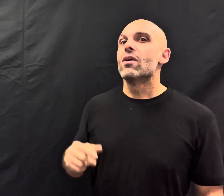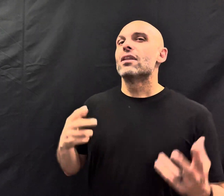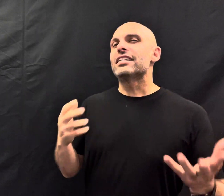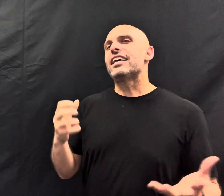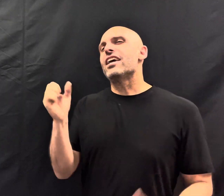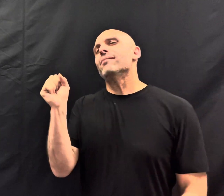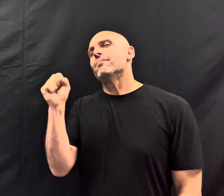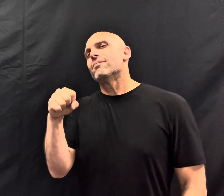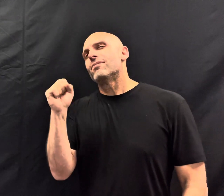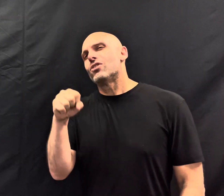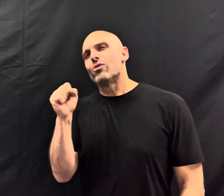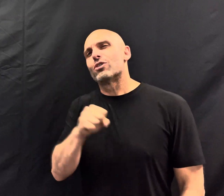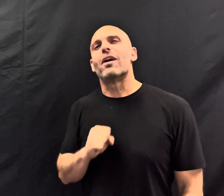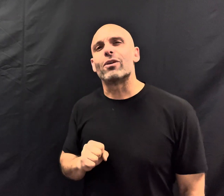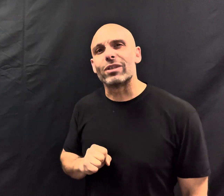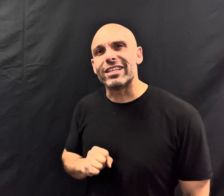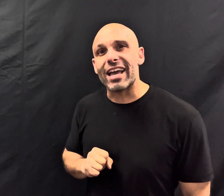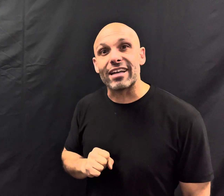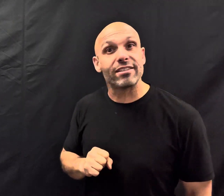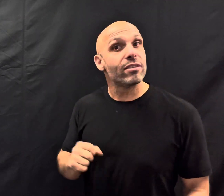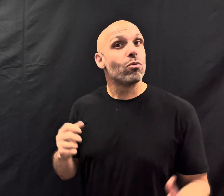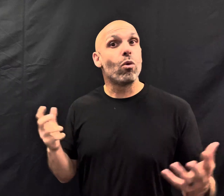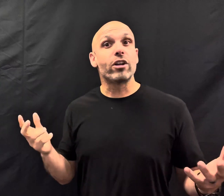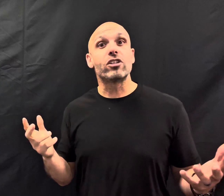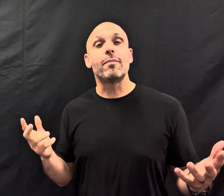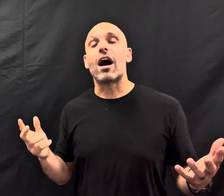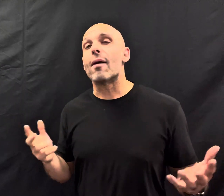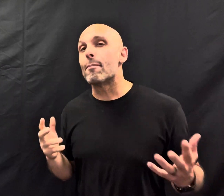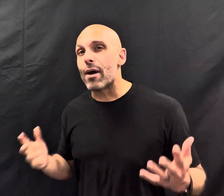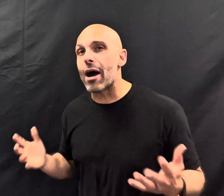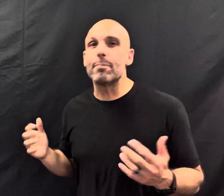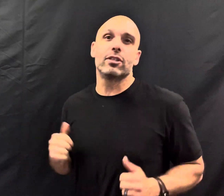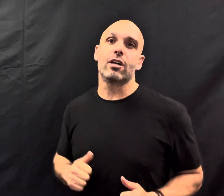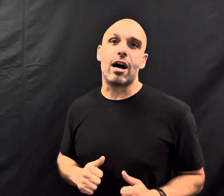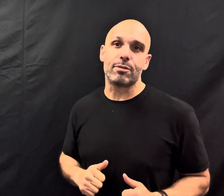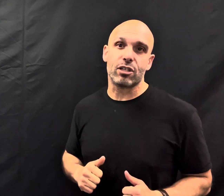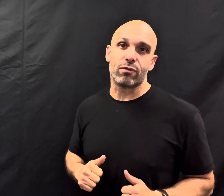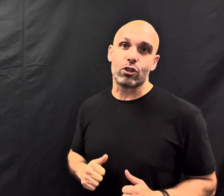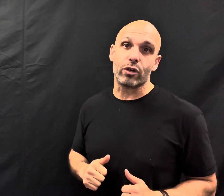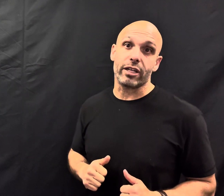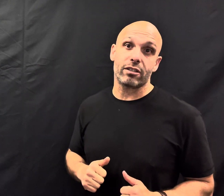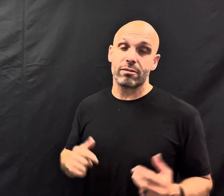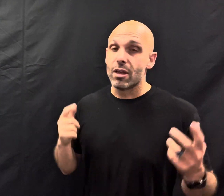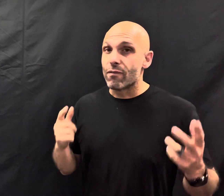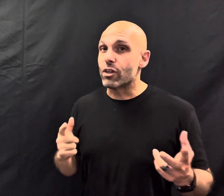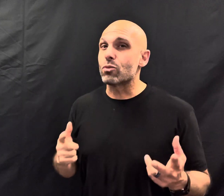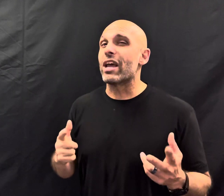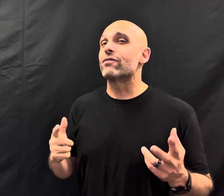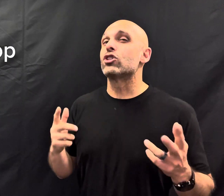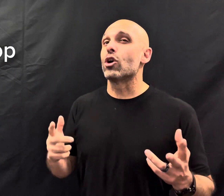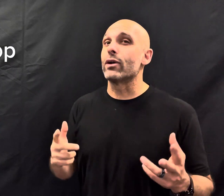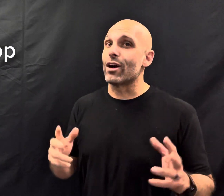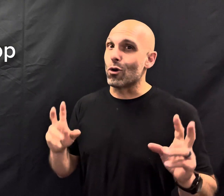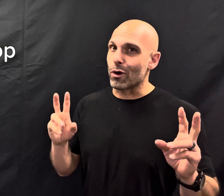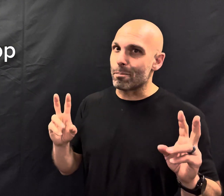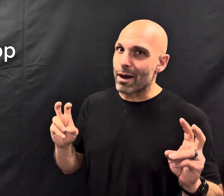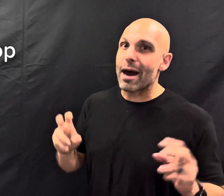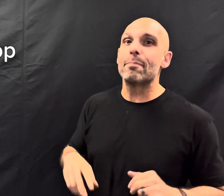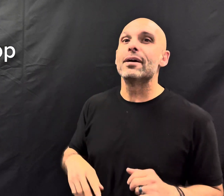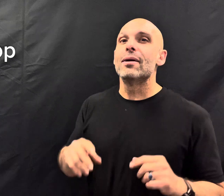Let's say you responded with yes. What are some popular options for drinks? First, we have soda or pop.